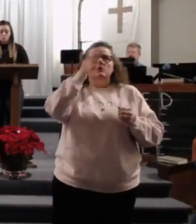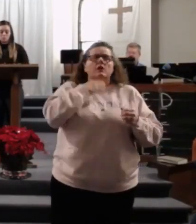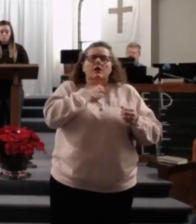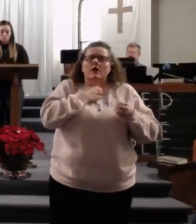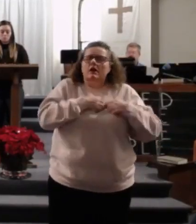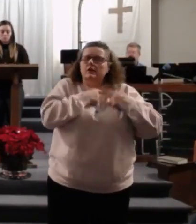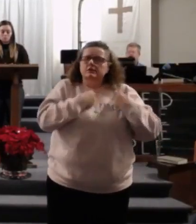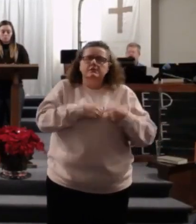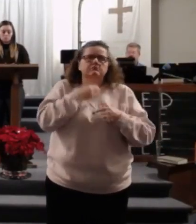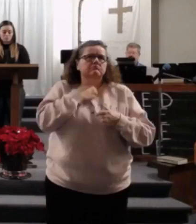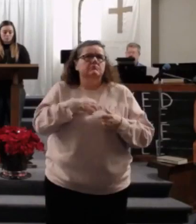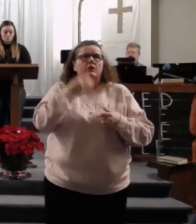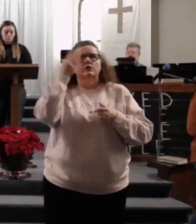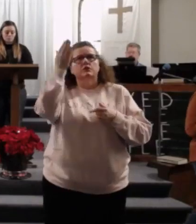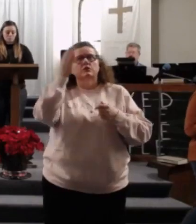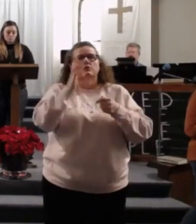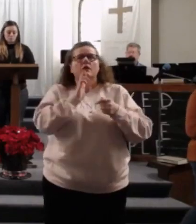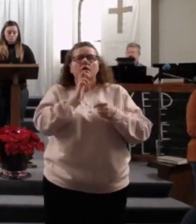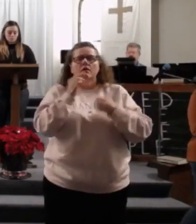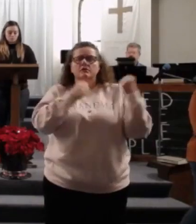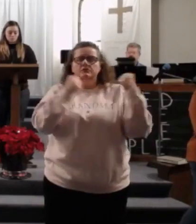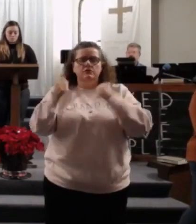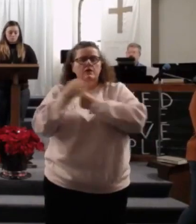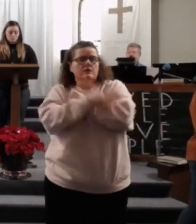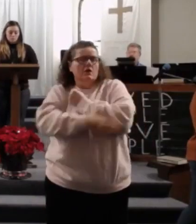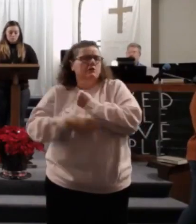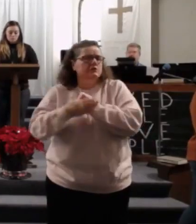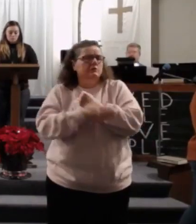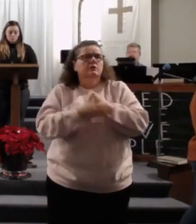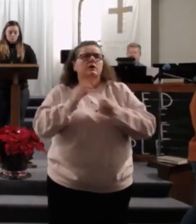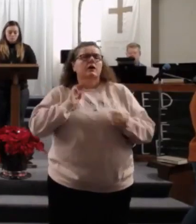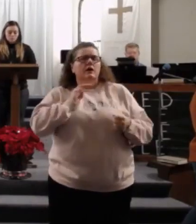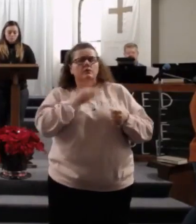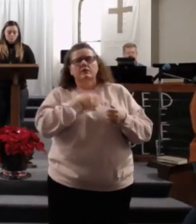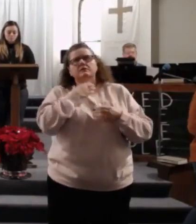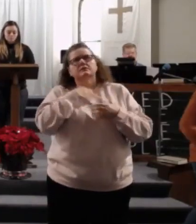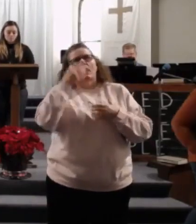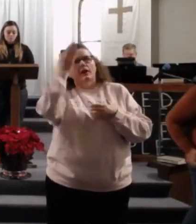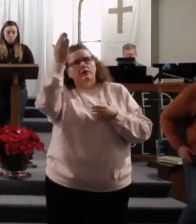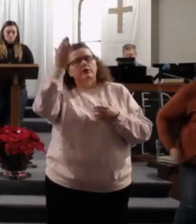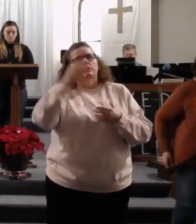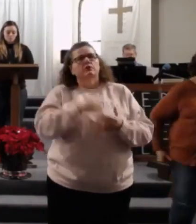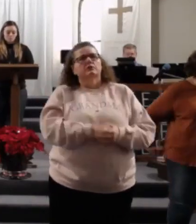alone are our strength and our shield. And we long to worship you.